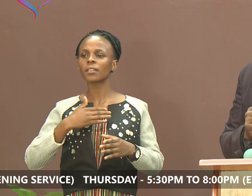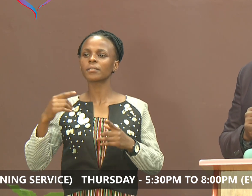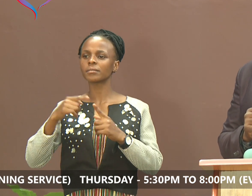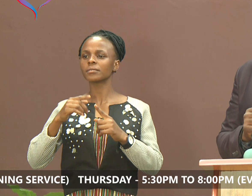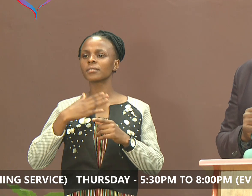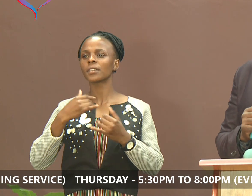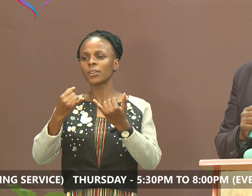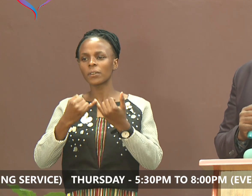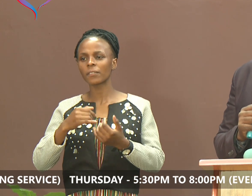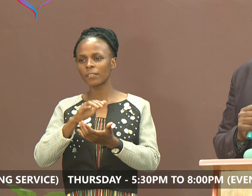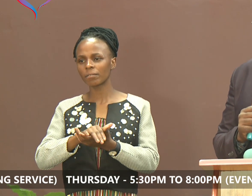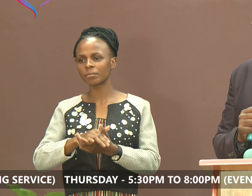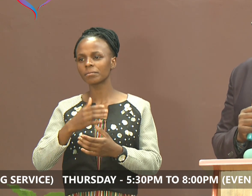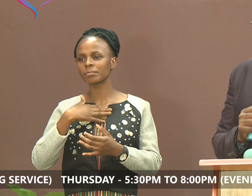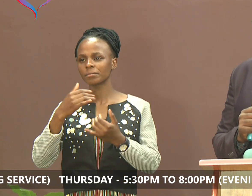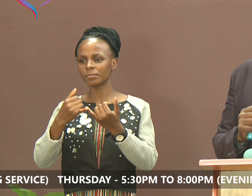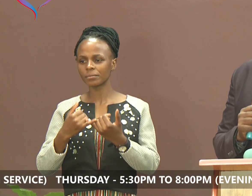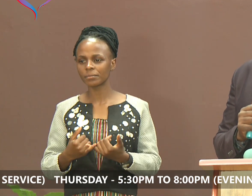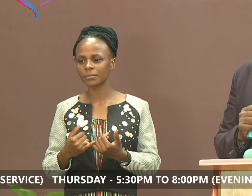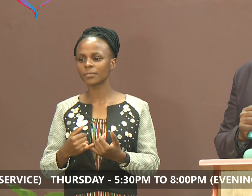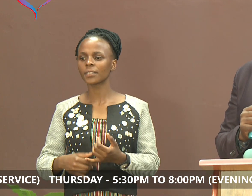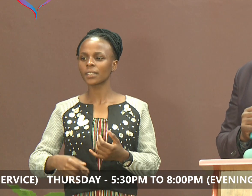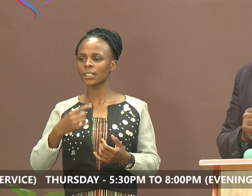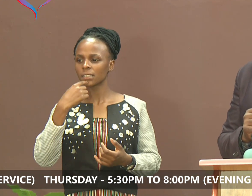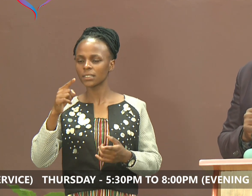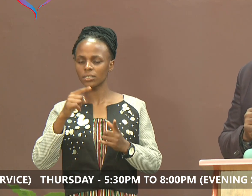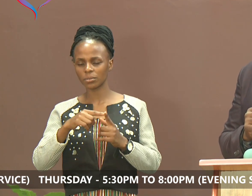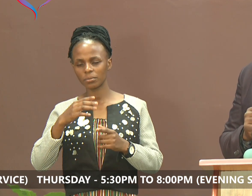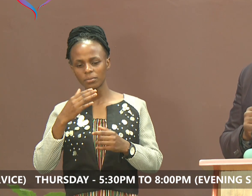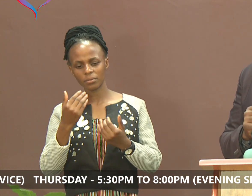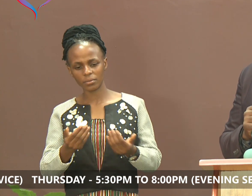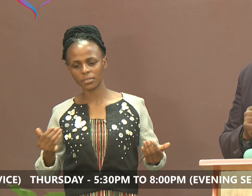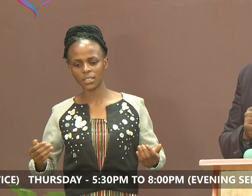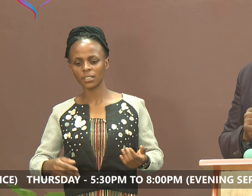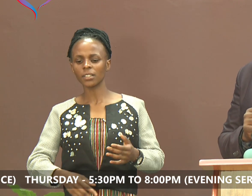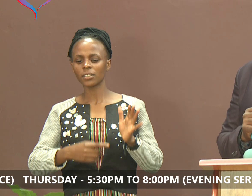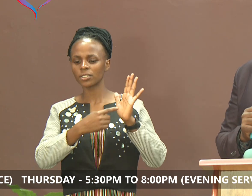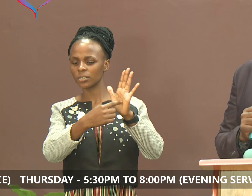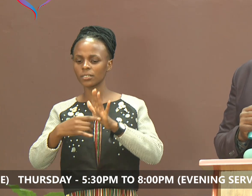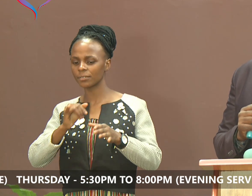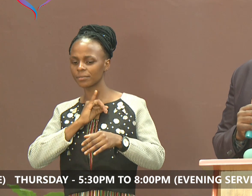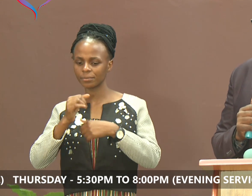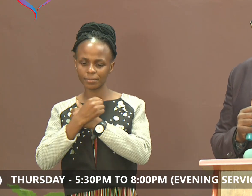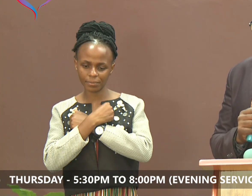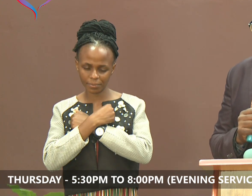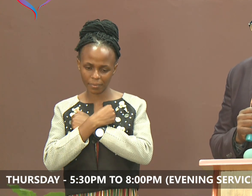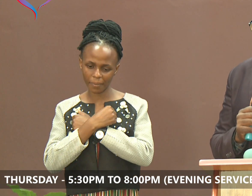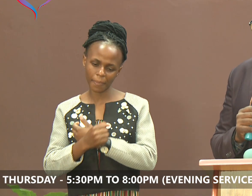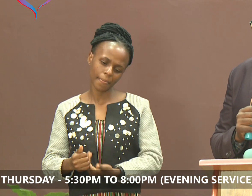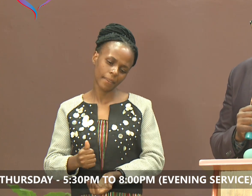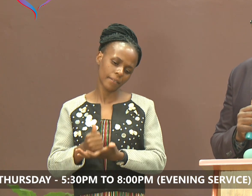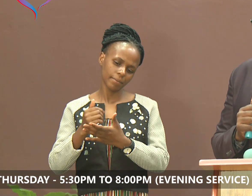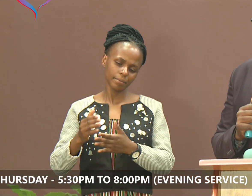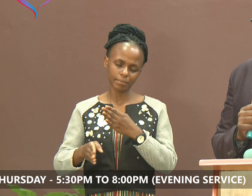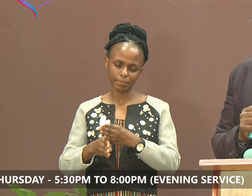say hi to her and tell her that I love her, and send to my kids and my children and show them that I love them. Help us to build